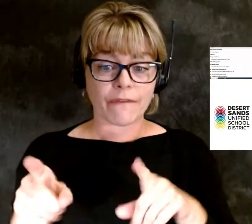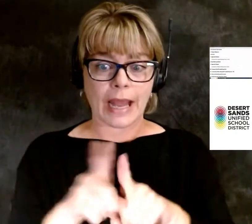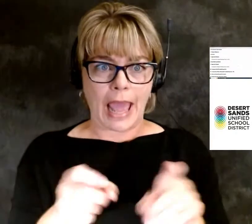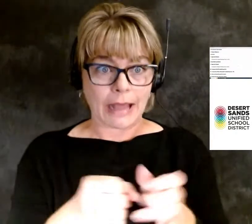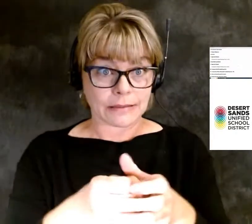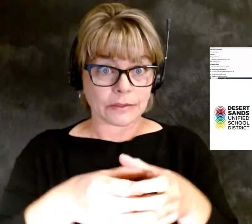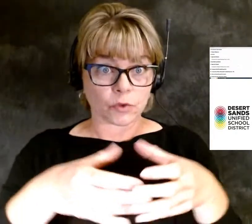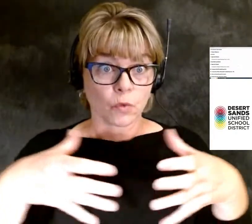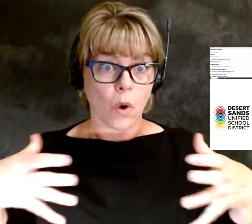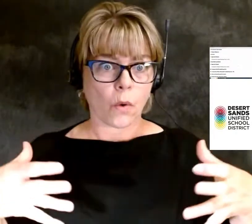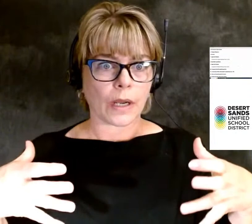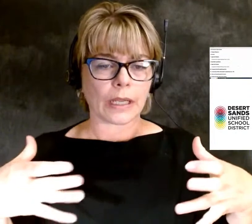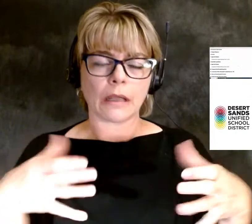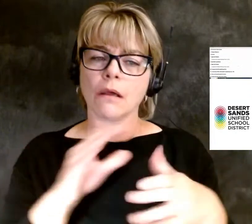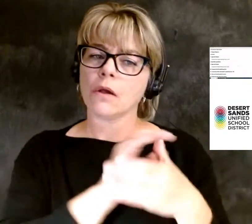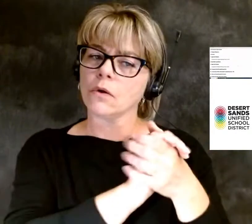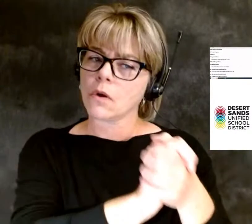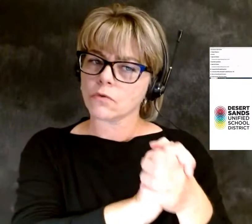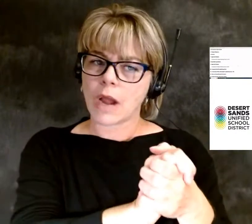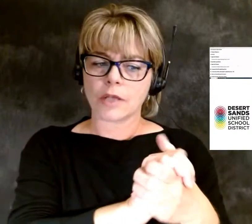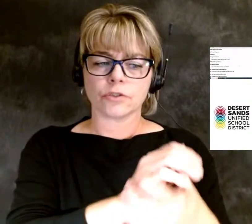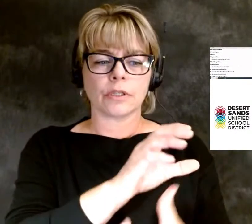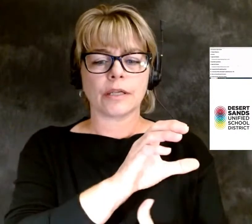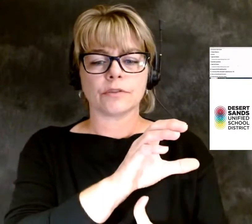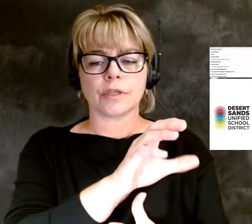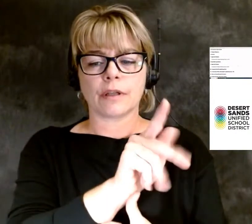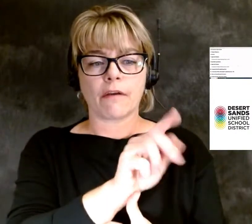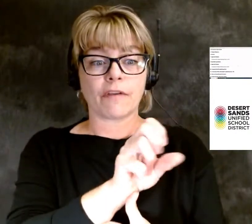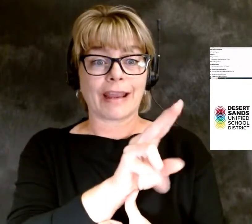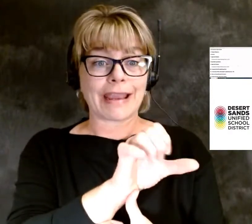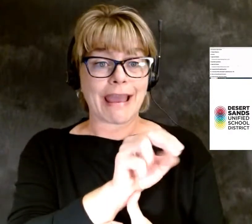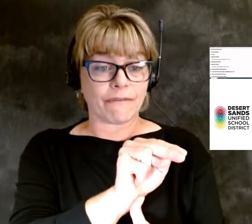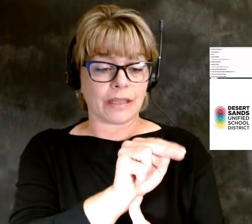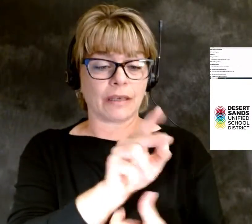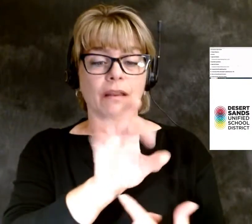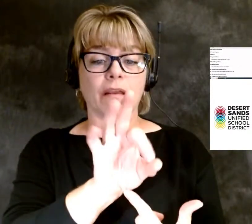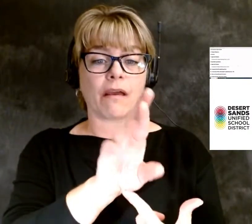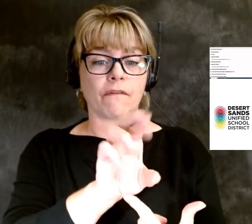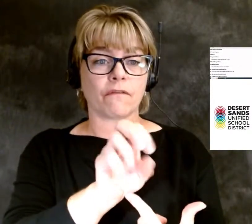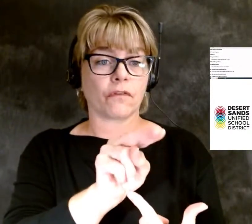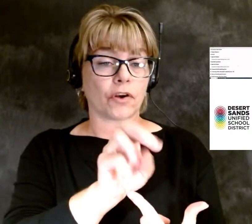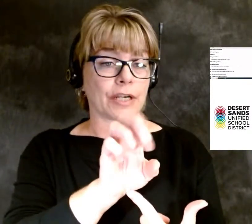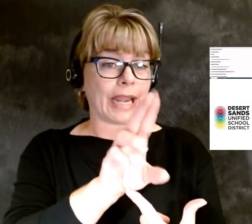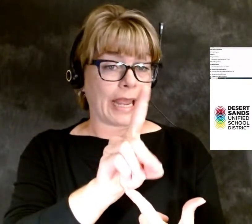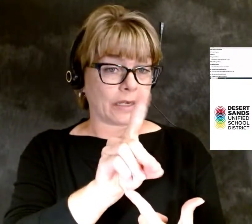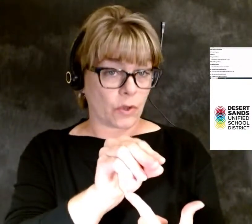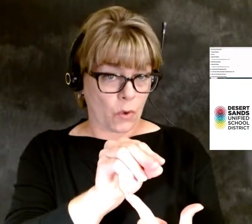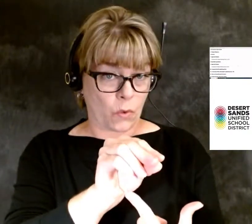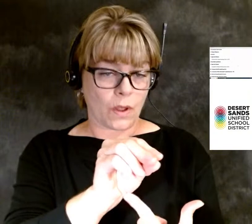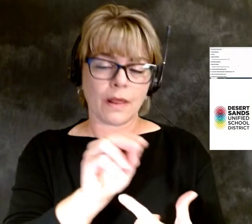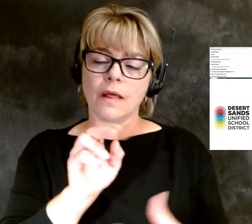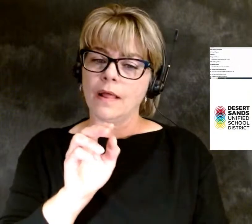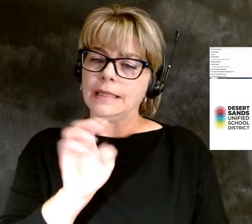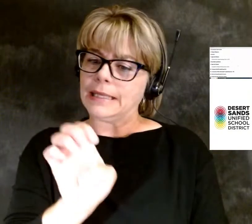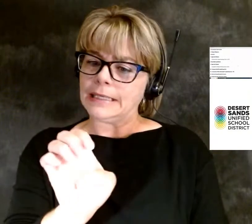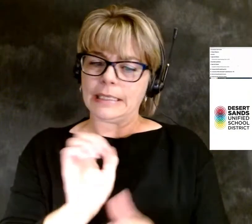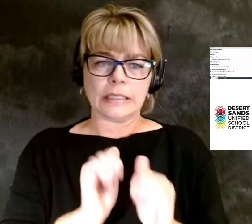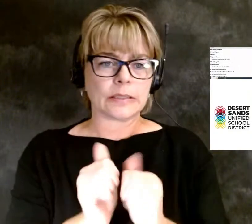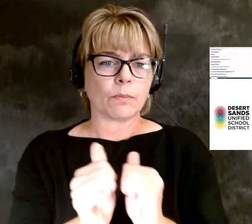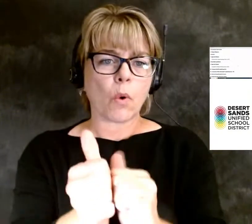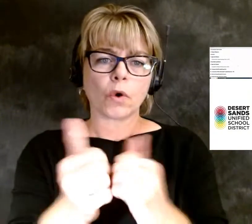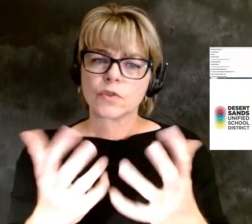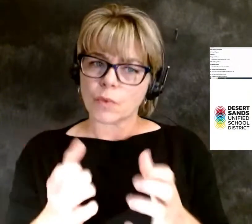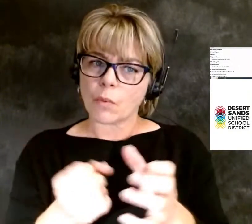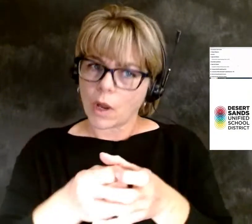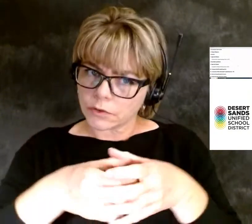congratulations to Fernando and Kevin for their accomplishments with esports. It's something that we definitely want to build up. So I'm looking forward to having